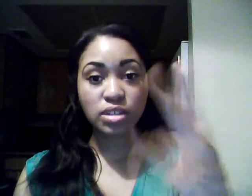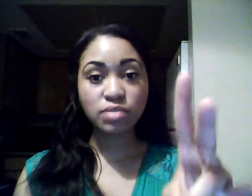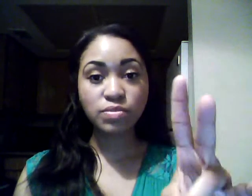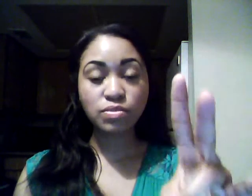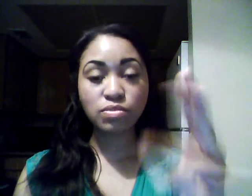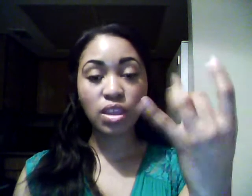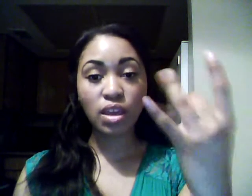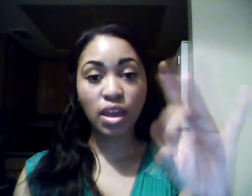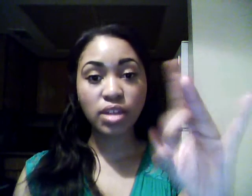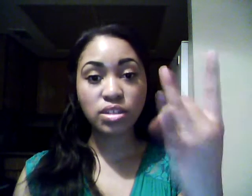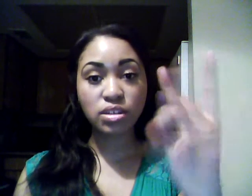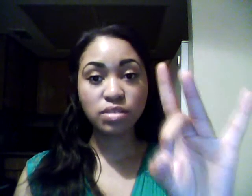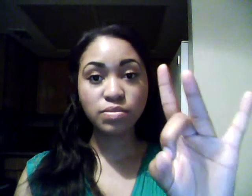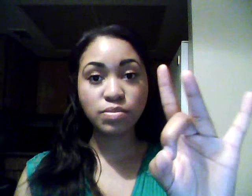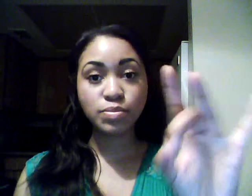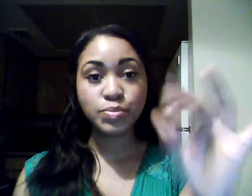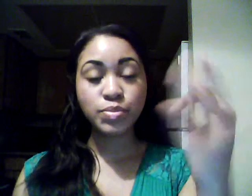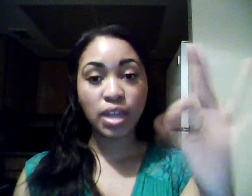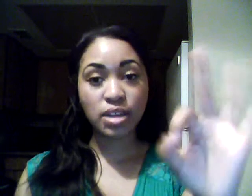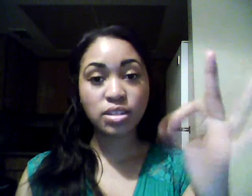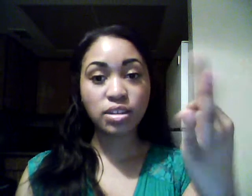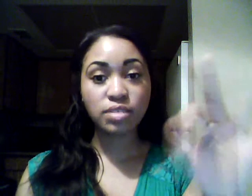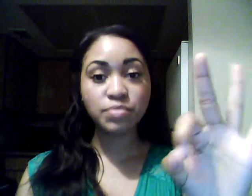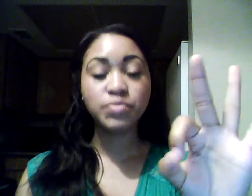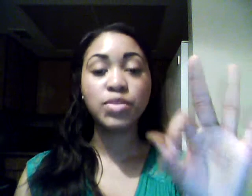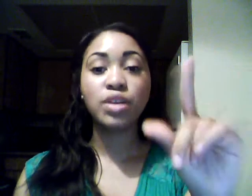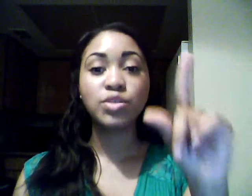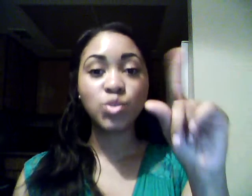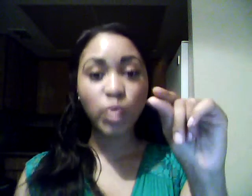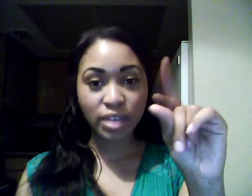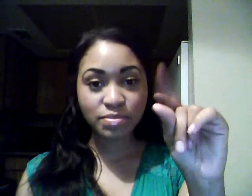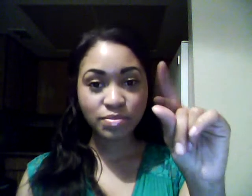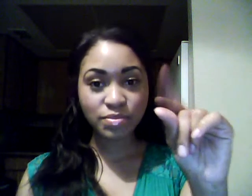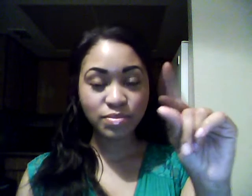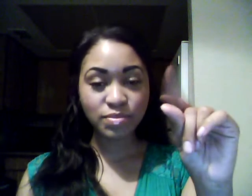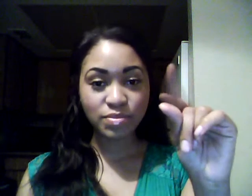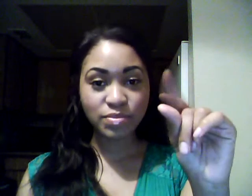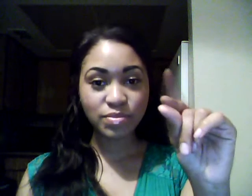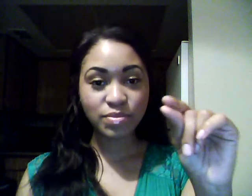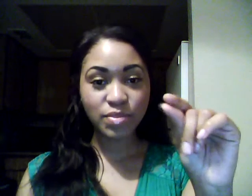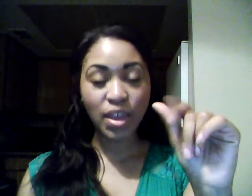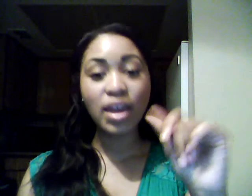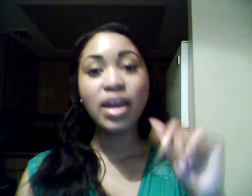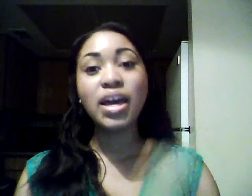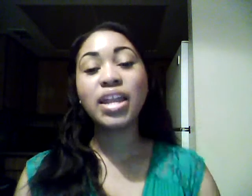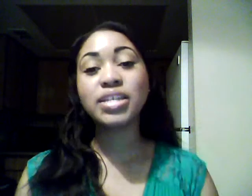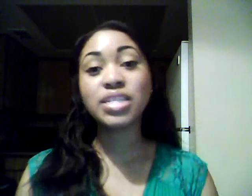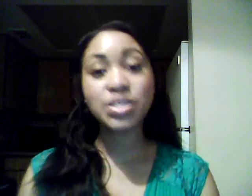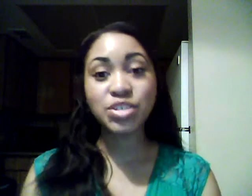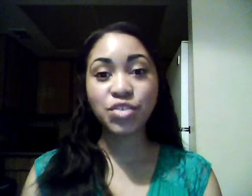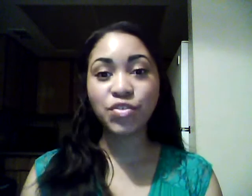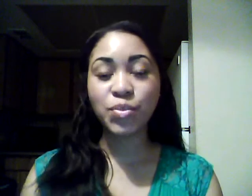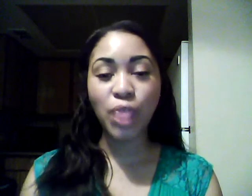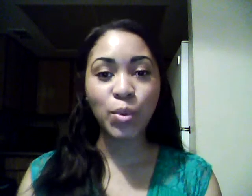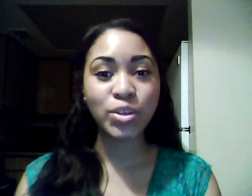17, 18, 19, 20. Okay, and it gets a little different from there, but